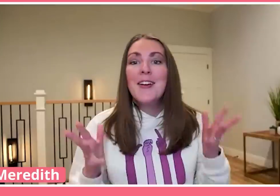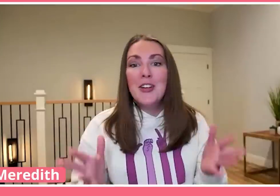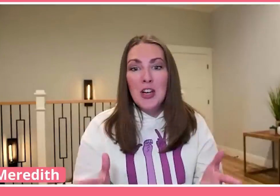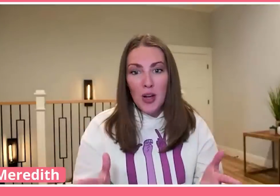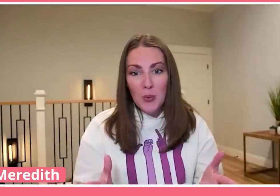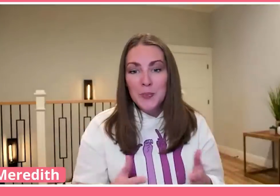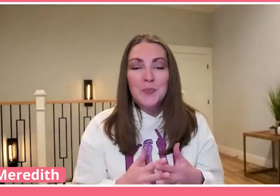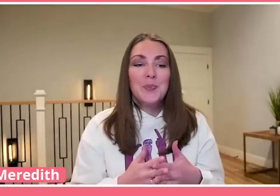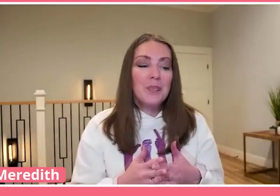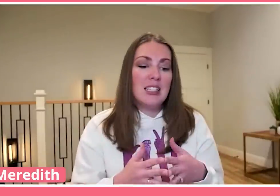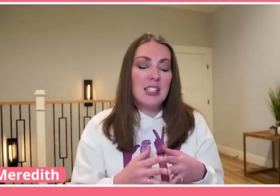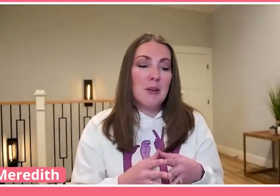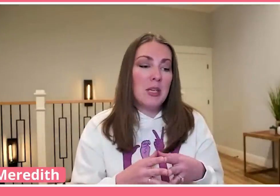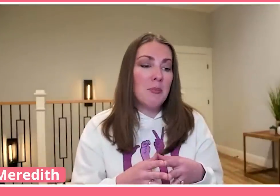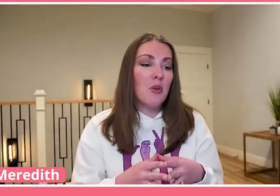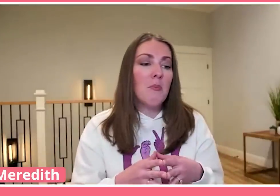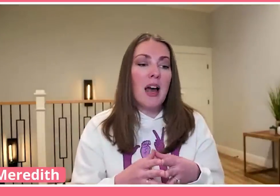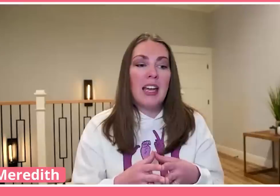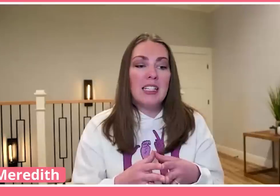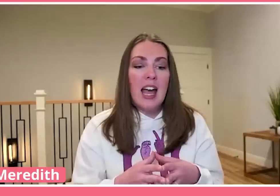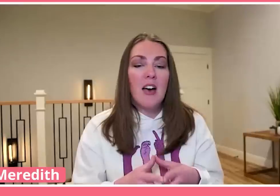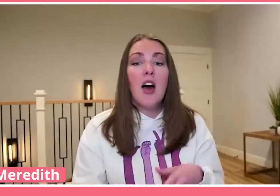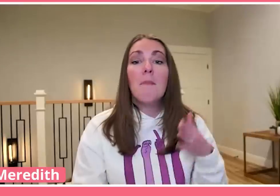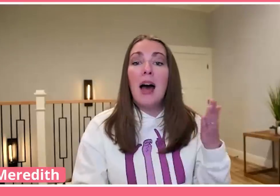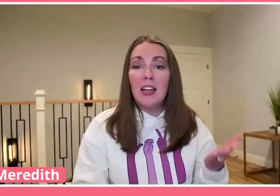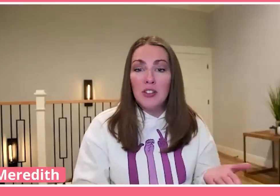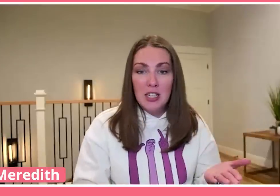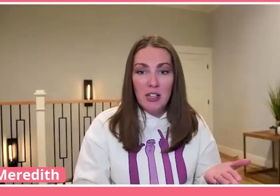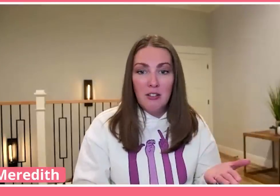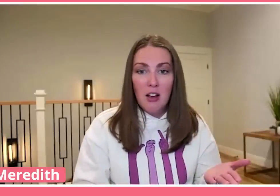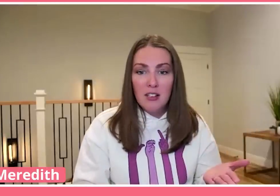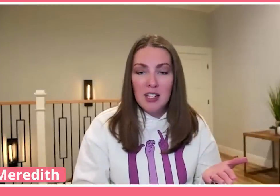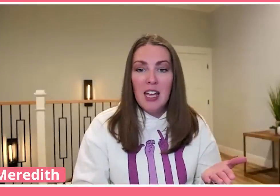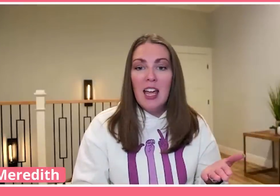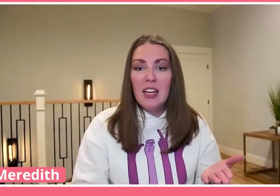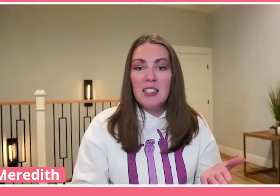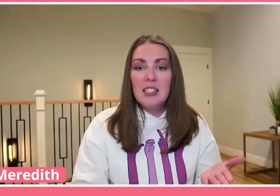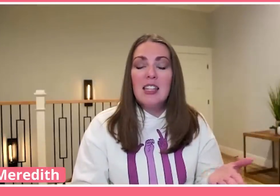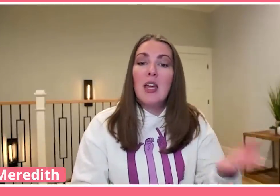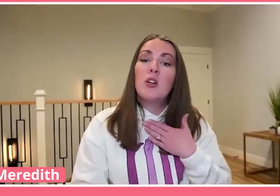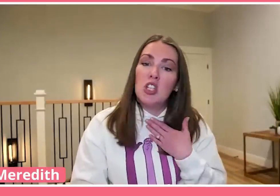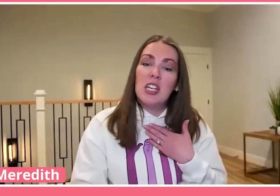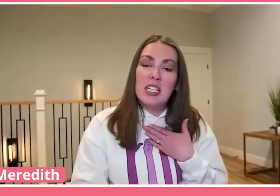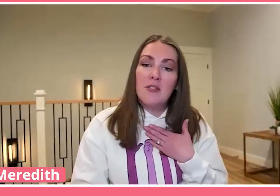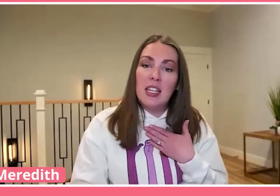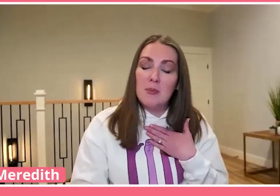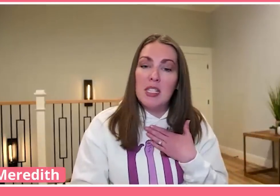No. Some people might have a mild hearing loss and they would just identify themselves